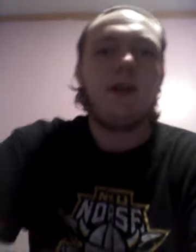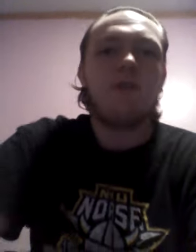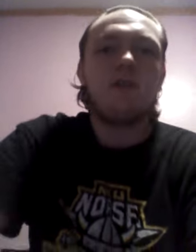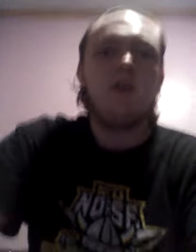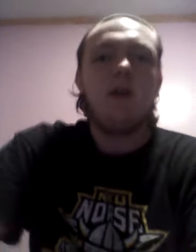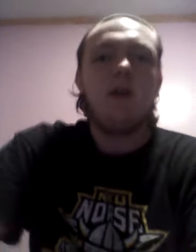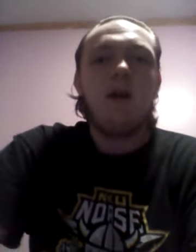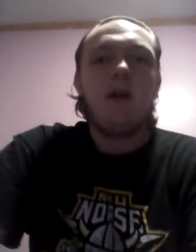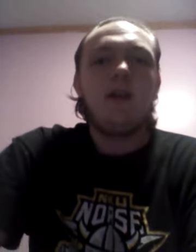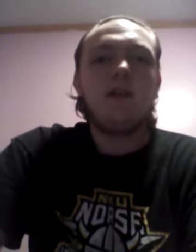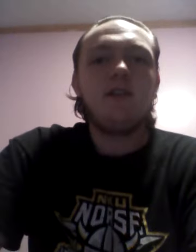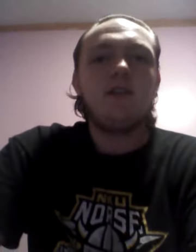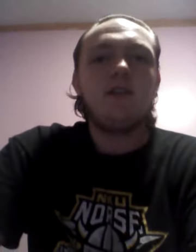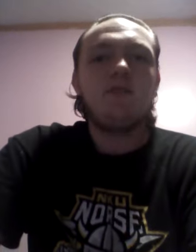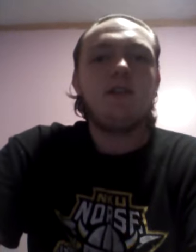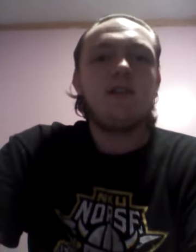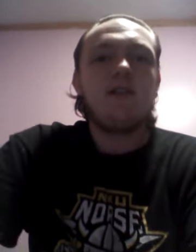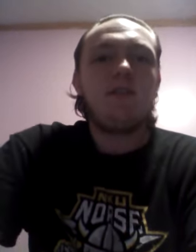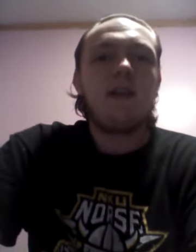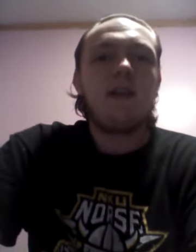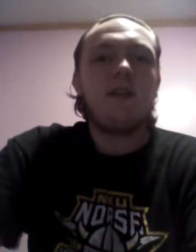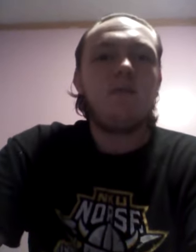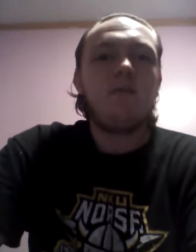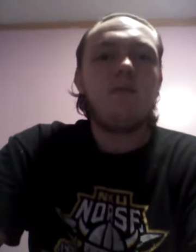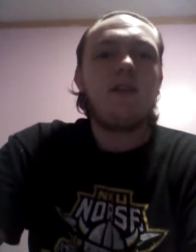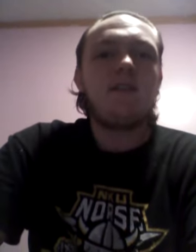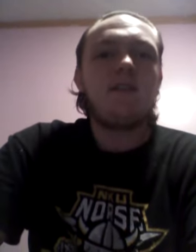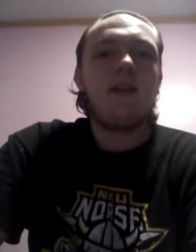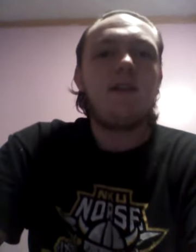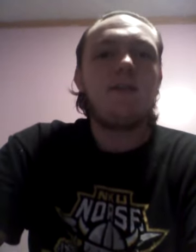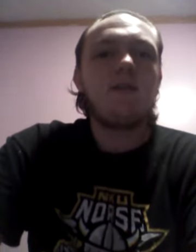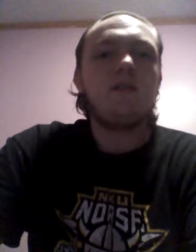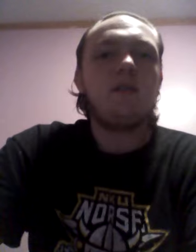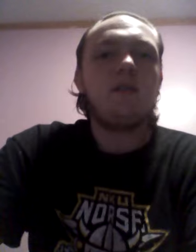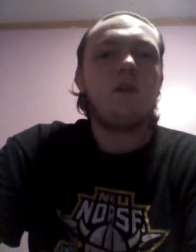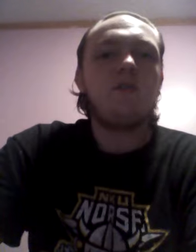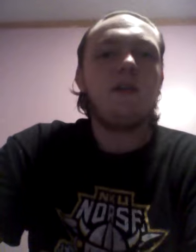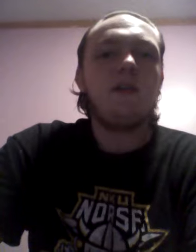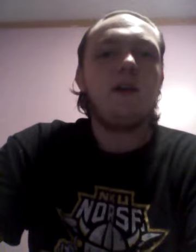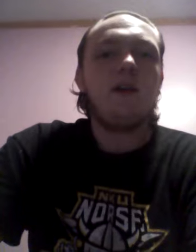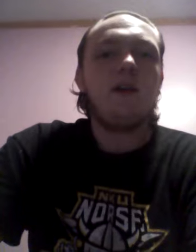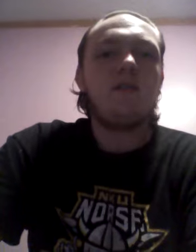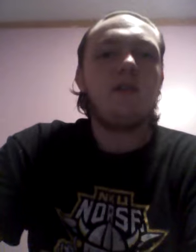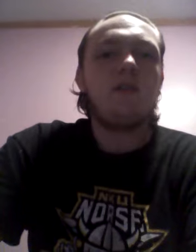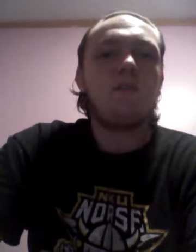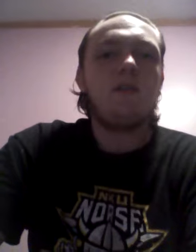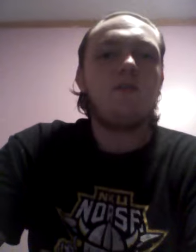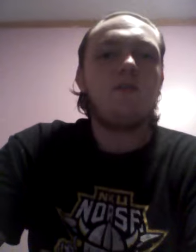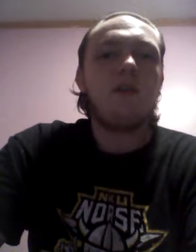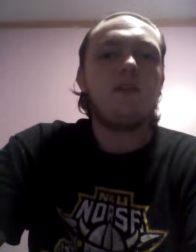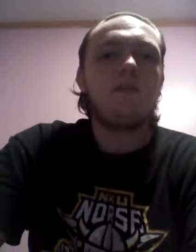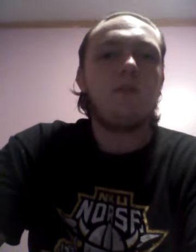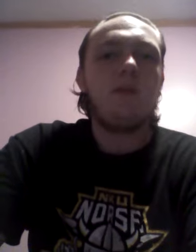House. Acknowledging his 2016 win in the blue leading state and a presidency largely untethered to Washington pomp